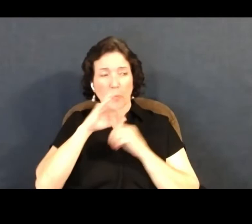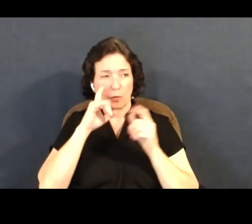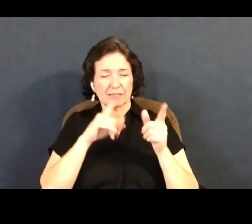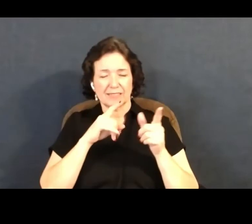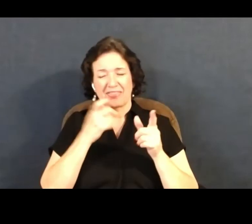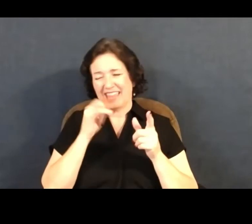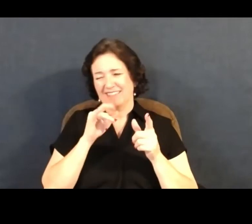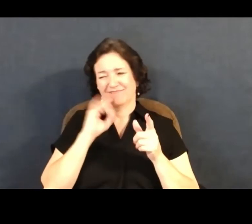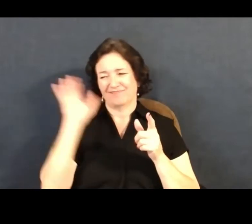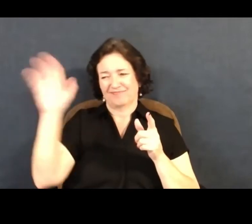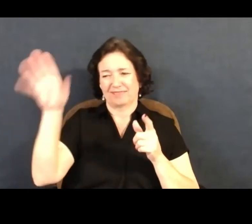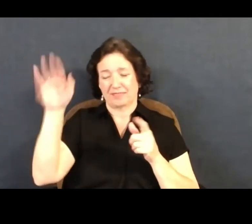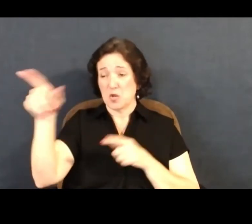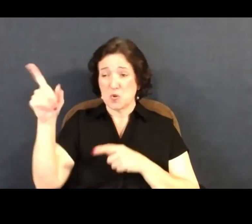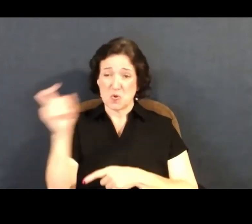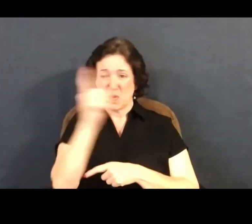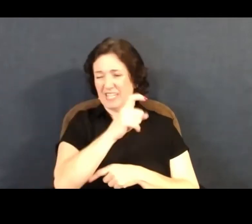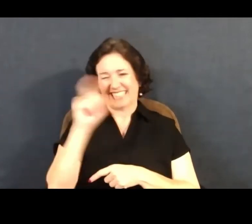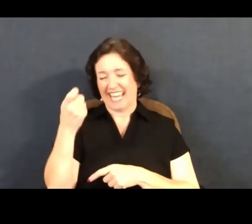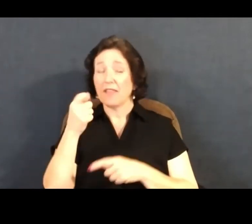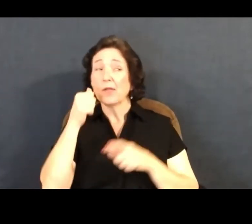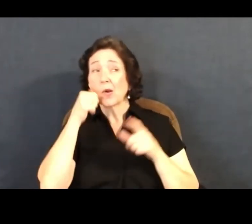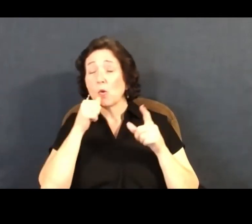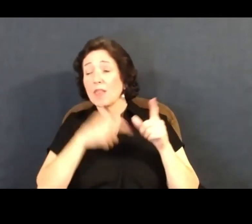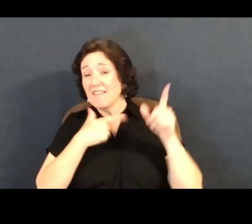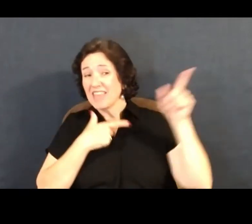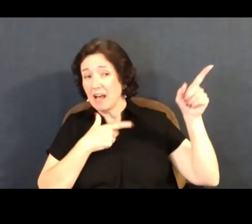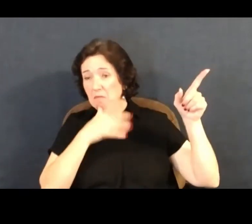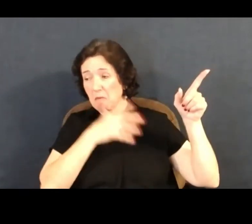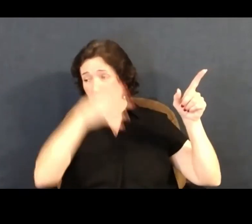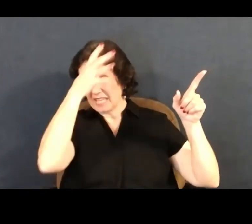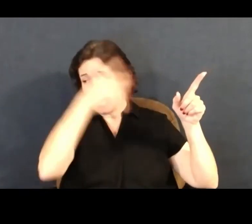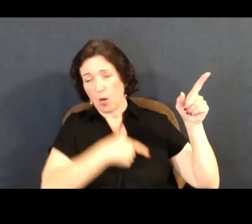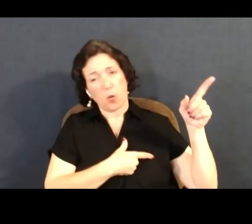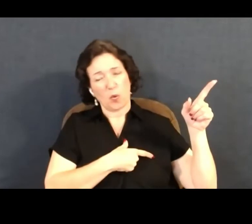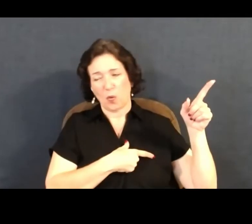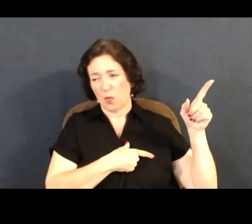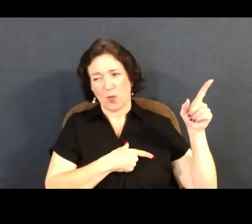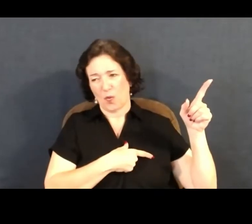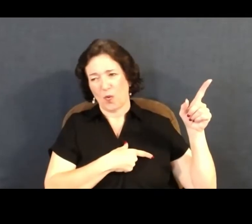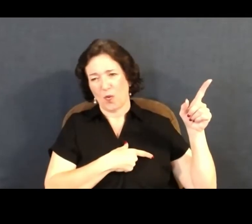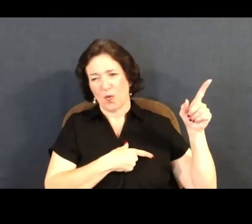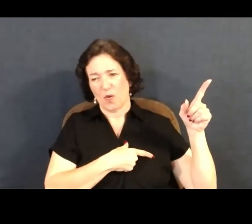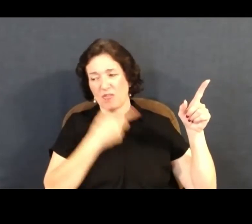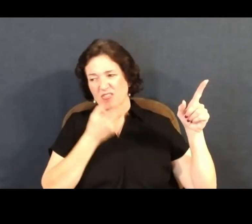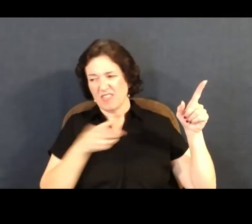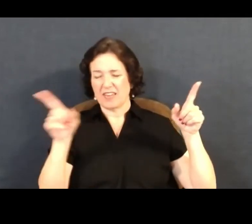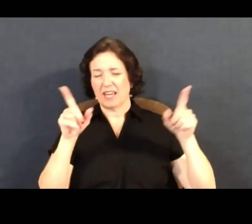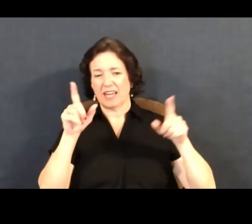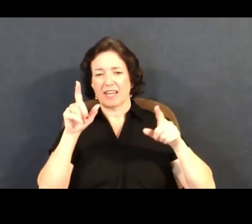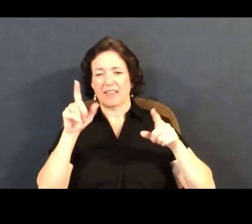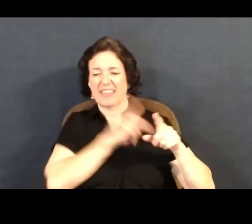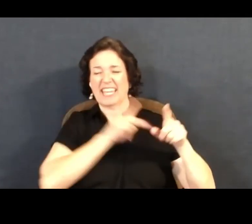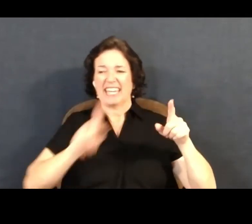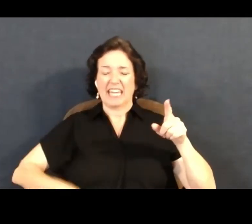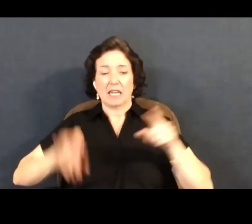across there. For the girl that lives there, her parents, they offended Ashmedai, king of the